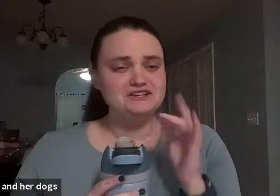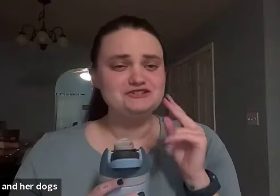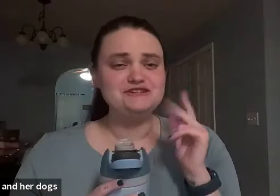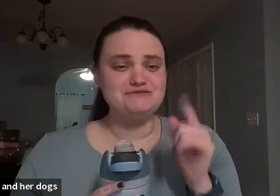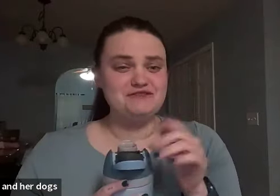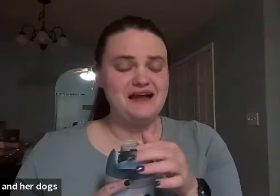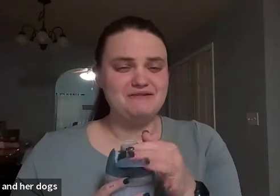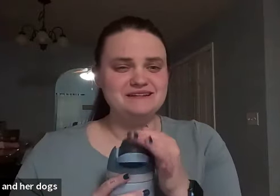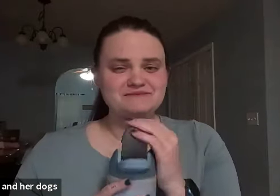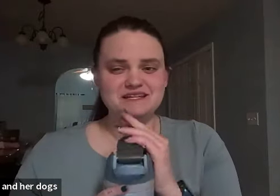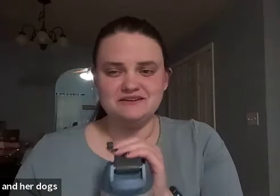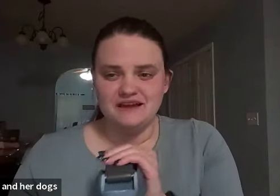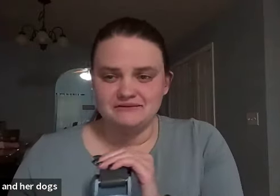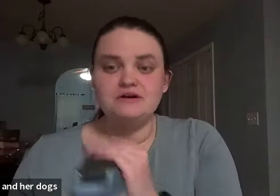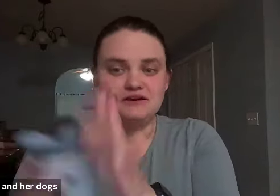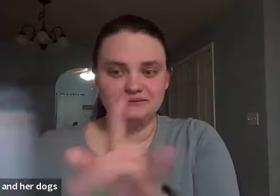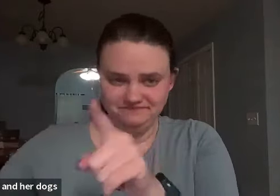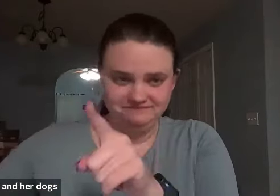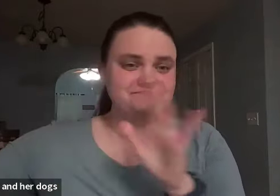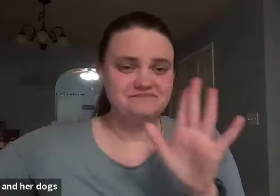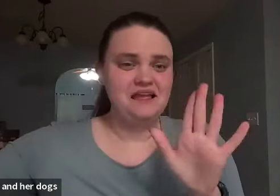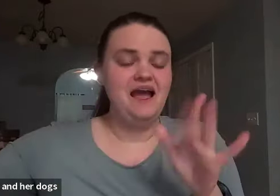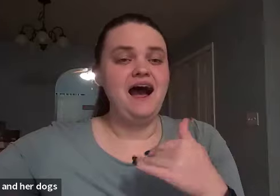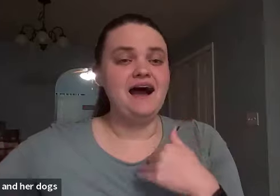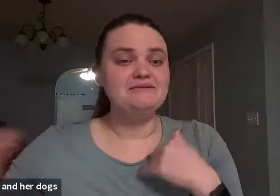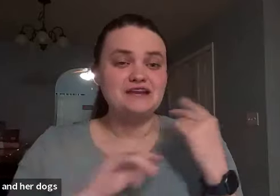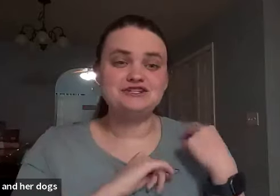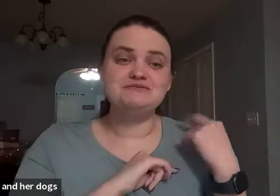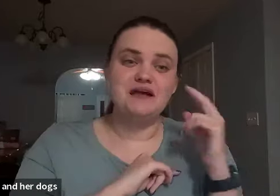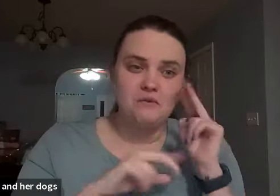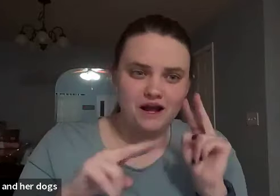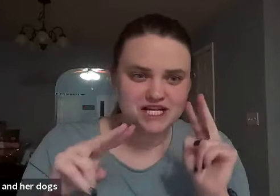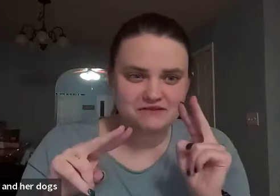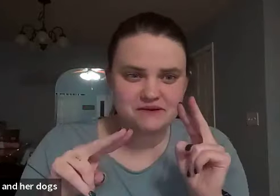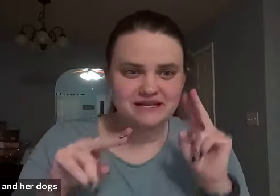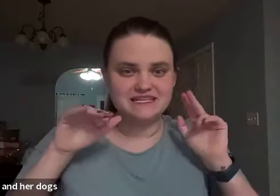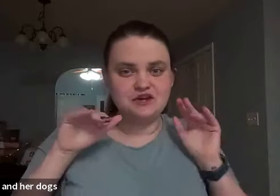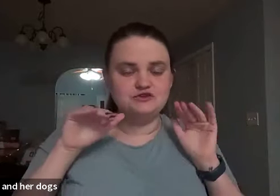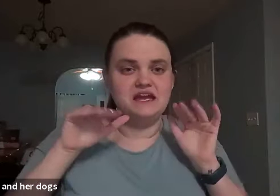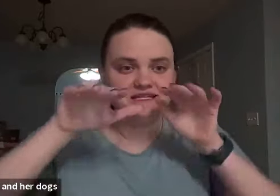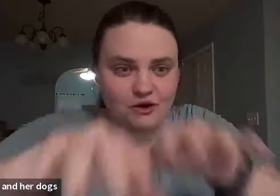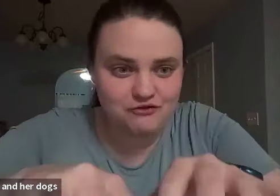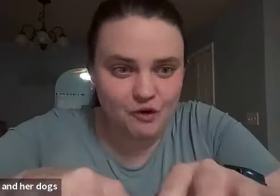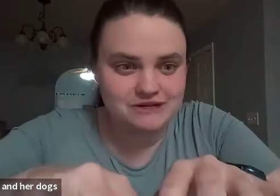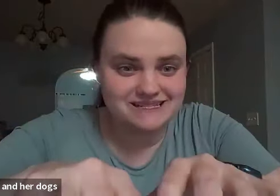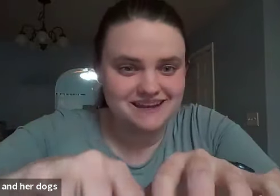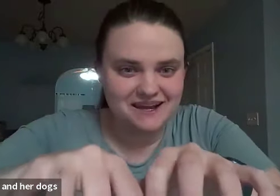I realize I'm sitting here like, okay, good. I usually rely on watching everybody and seeing whose hands go forward to